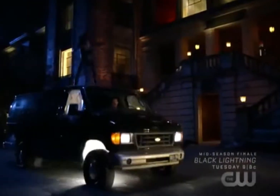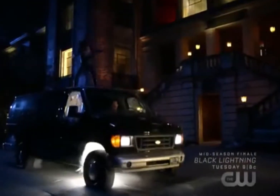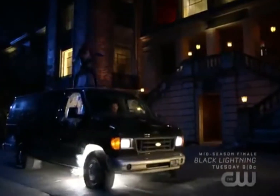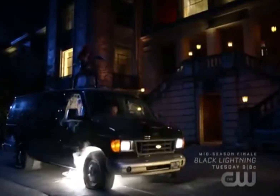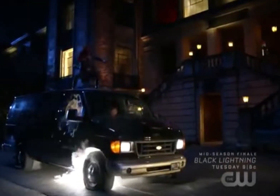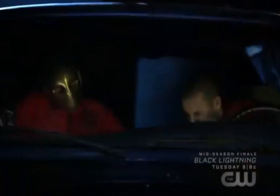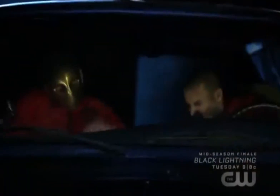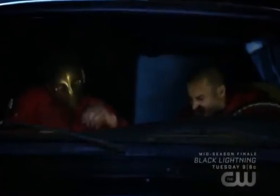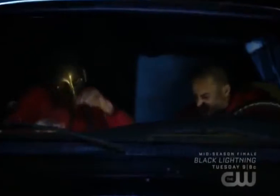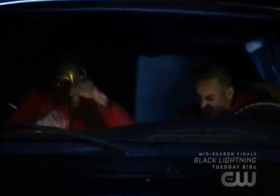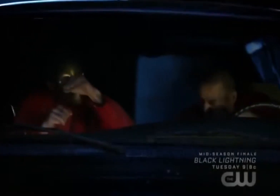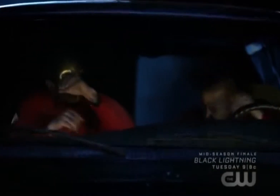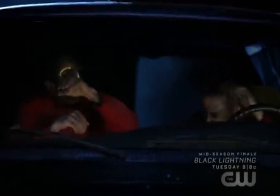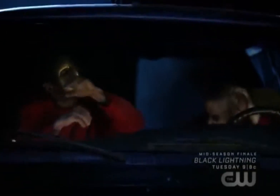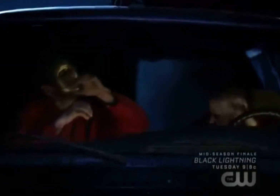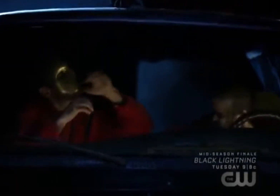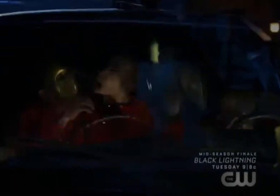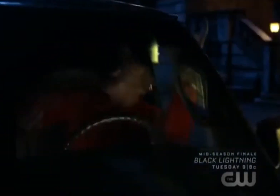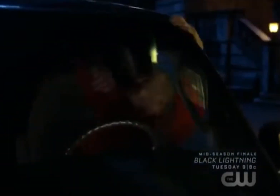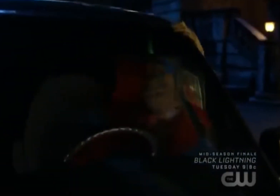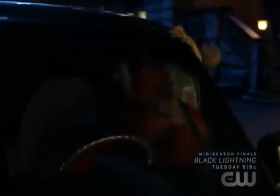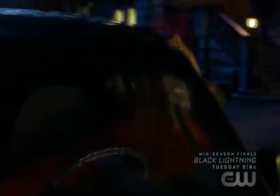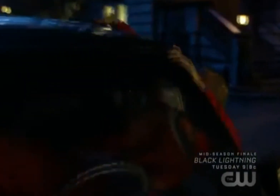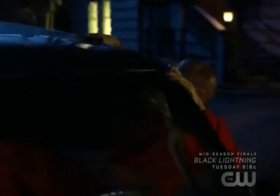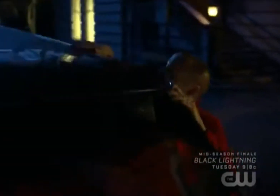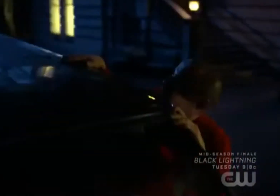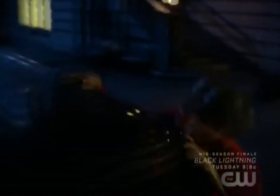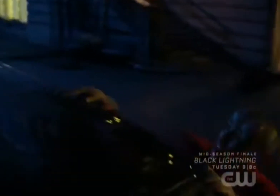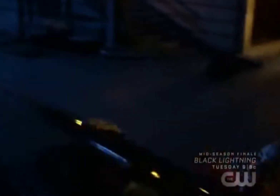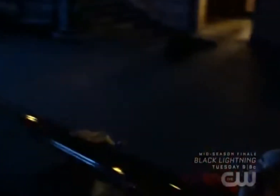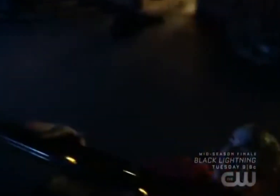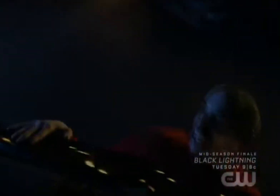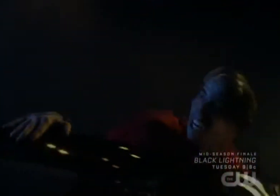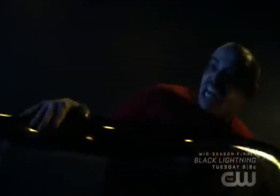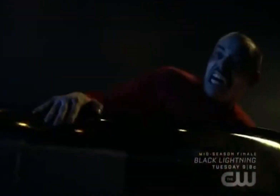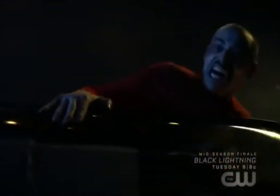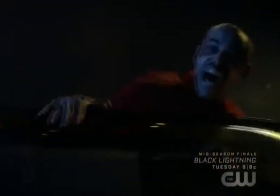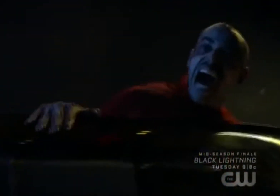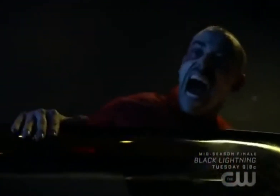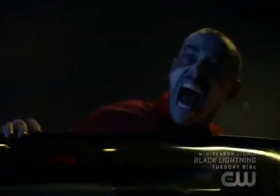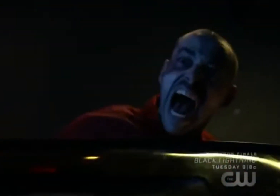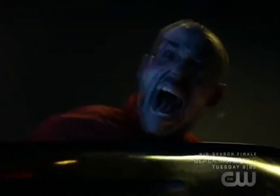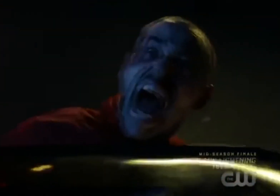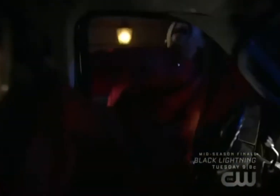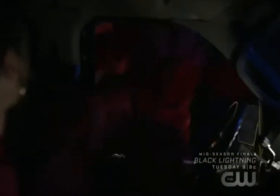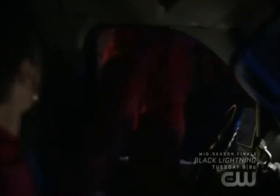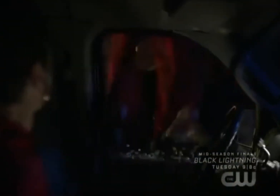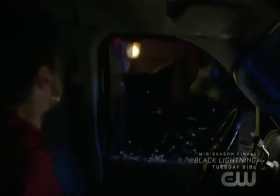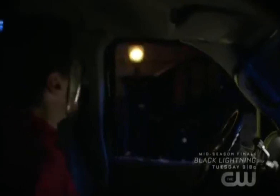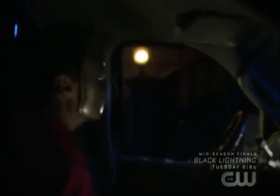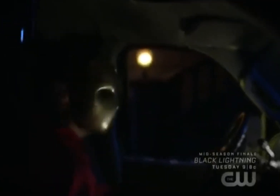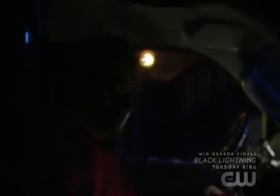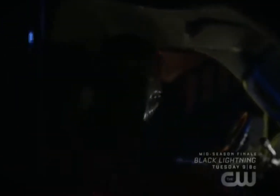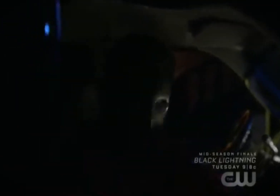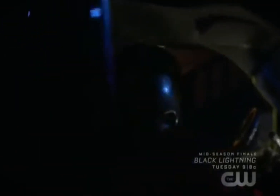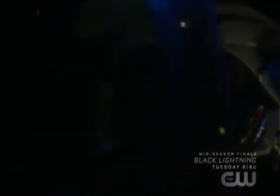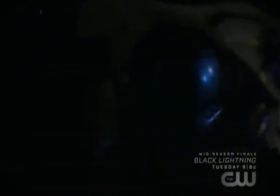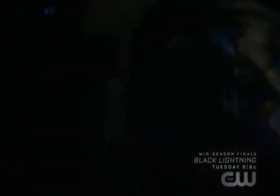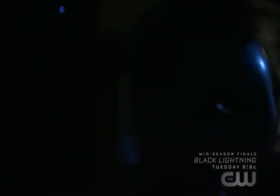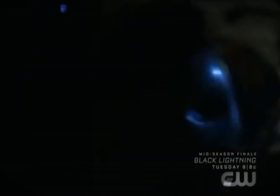herself, Kate Kane, the Batwoman. I gotta be honest, guys, I didn't think we'd get to see